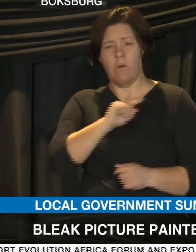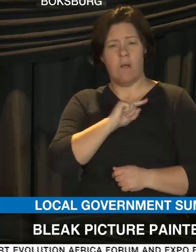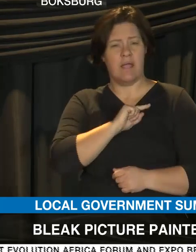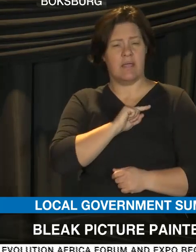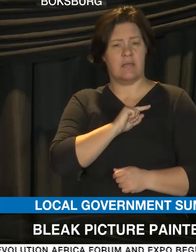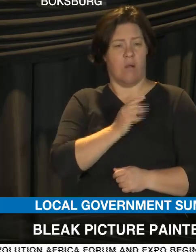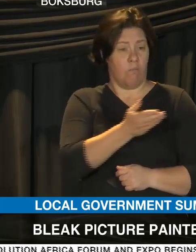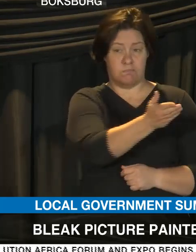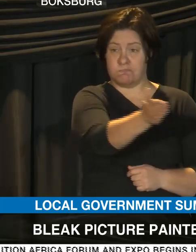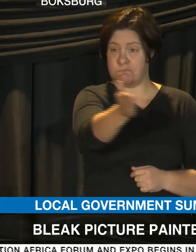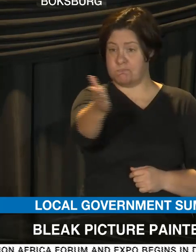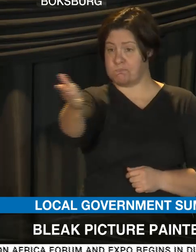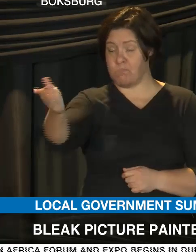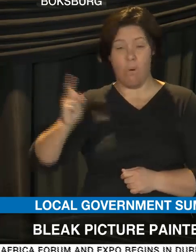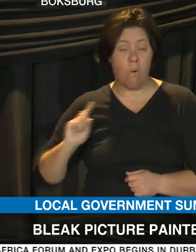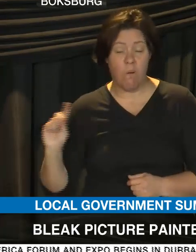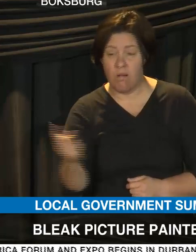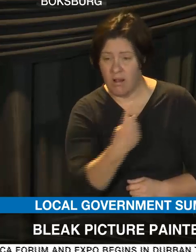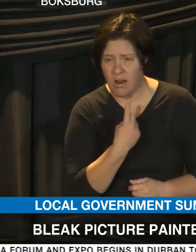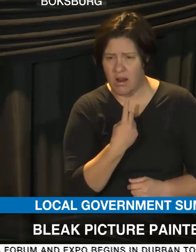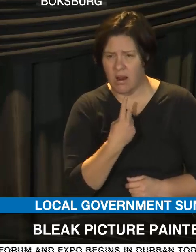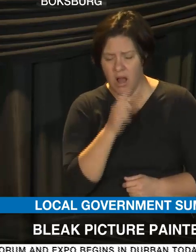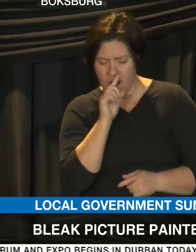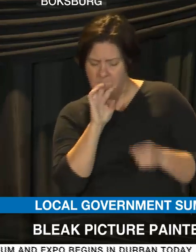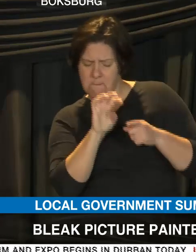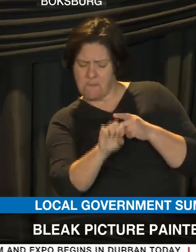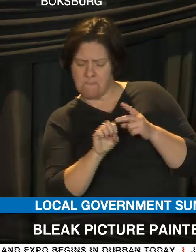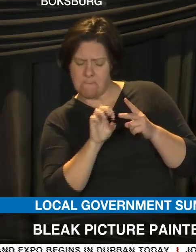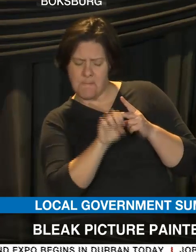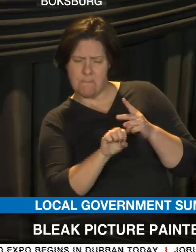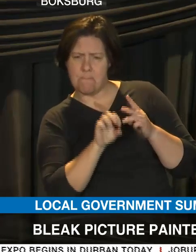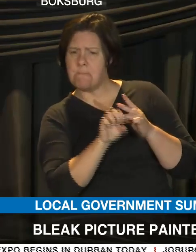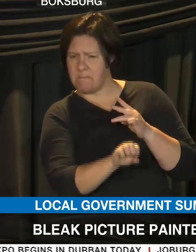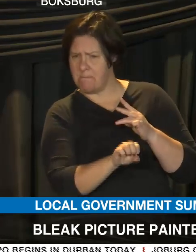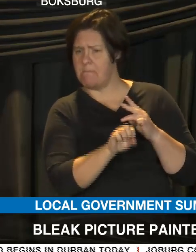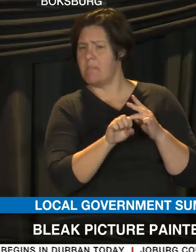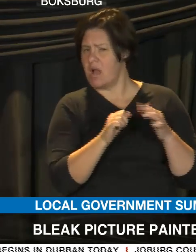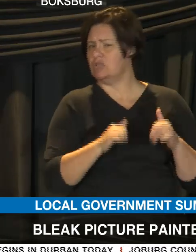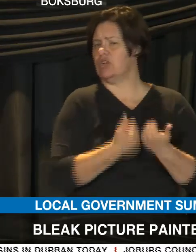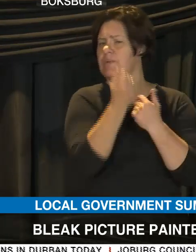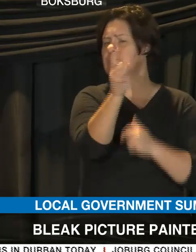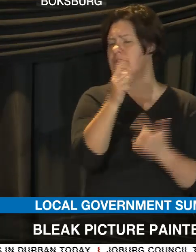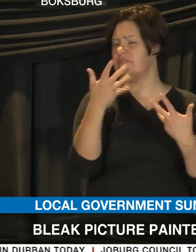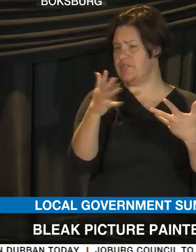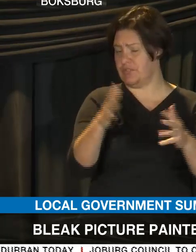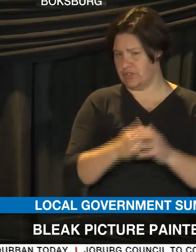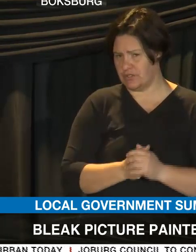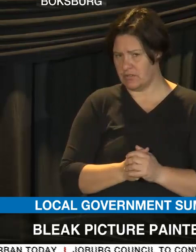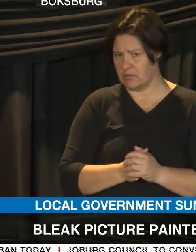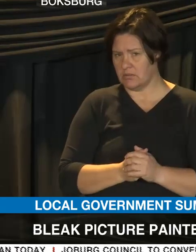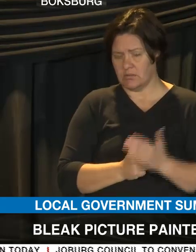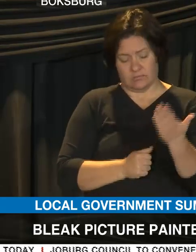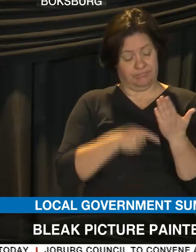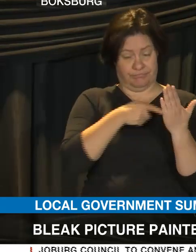who are seated here, we've done the diagnosis. We know, as I said earlier, what the challenges are. We now need